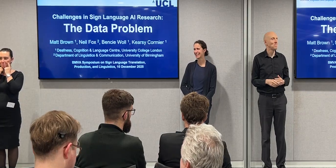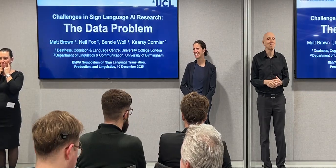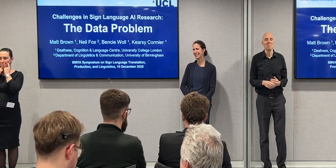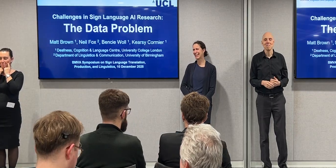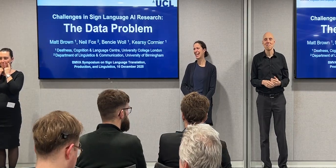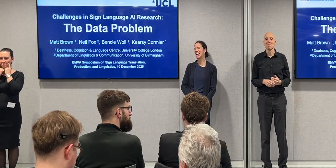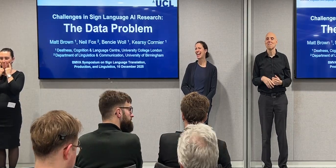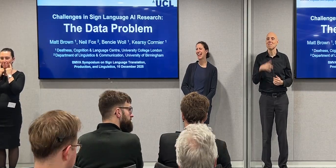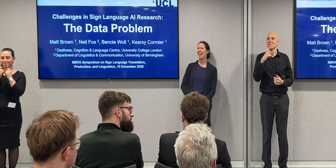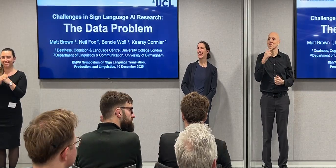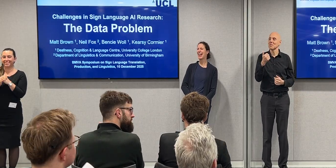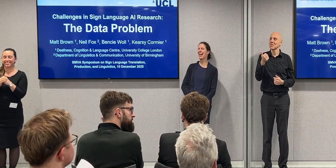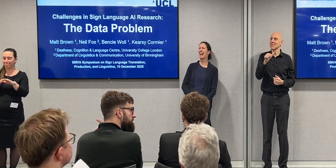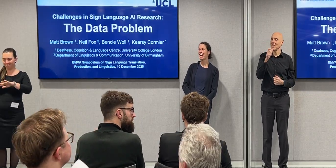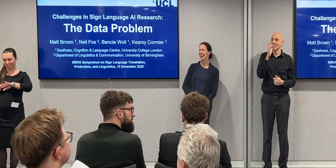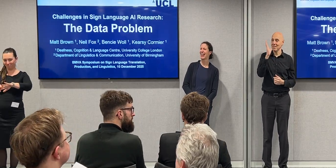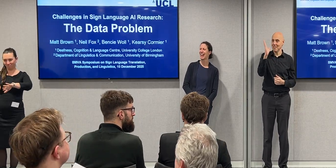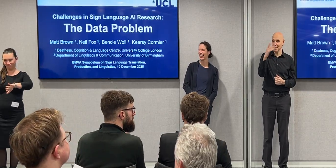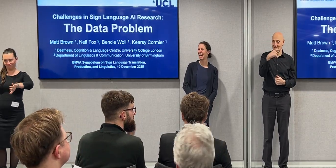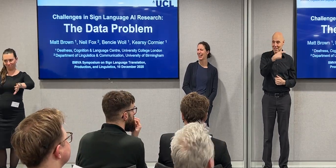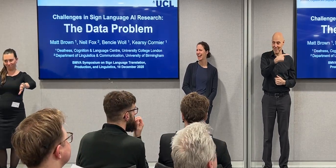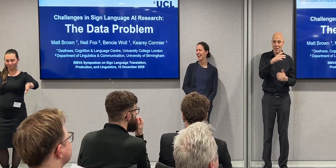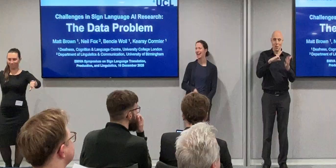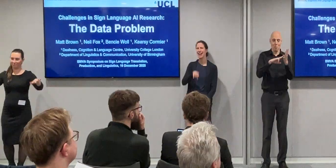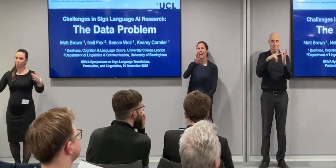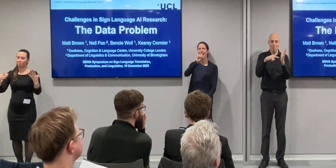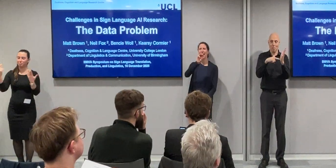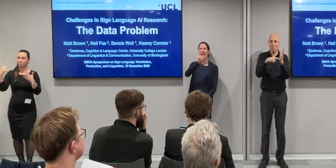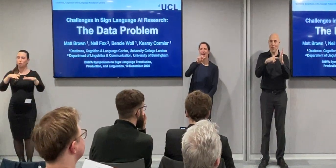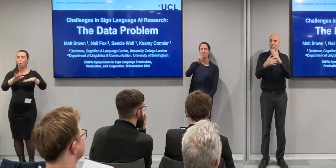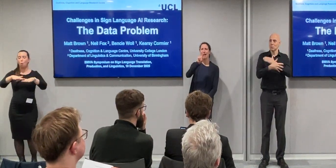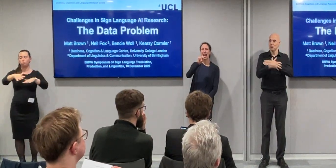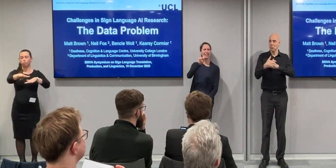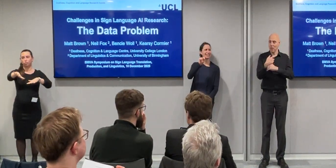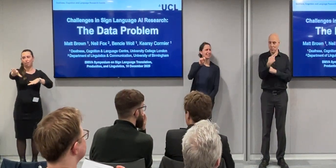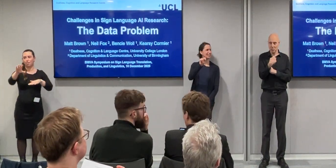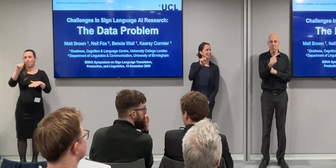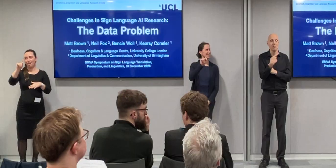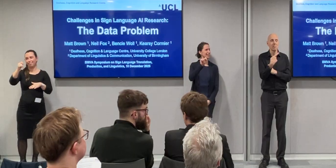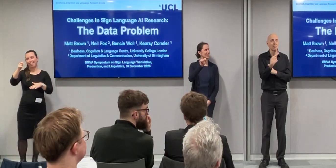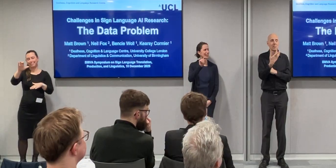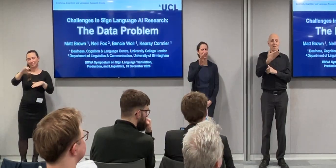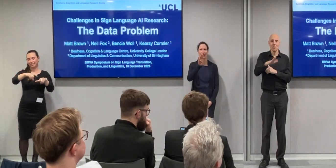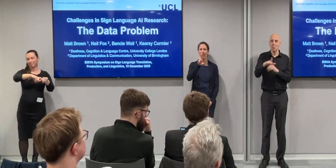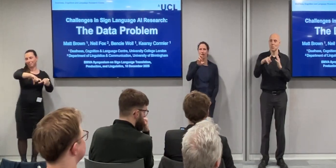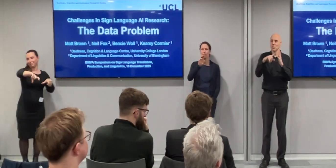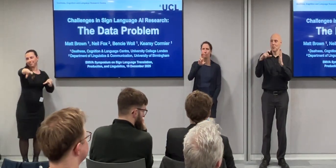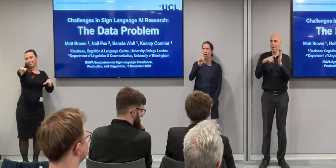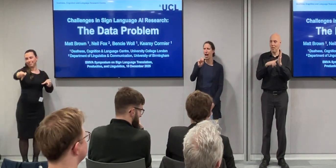Good. For the next presentation, we have Matt Brown from UCL.